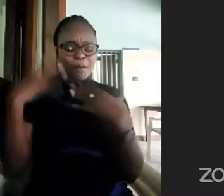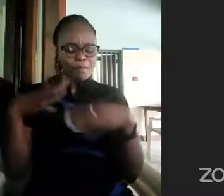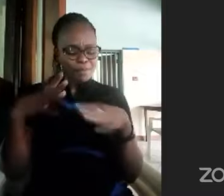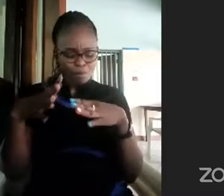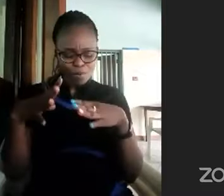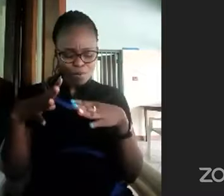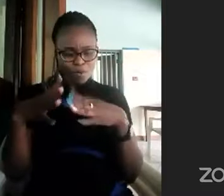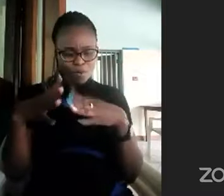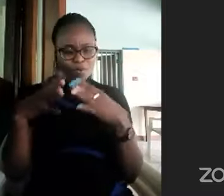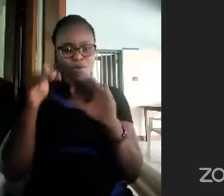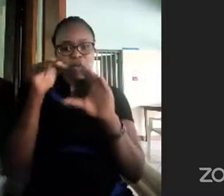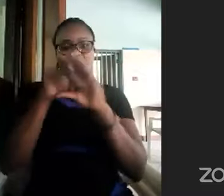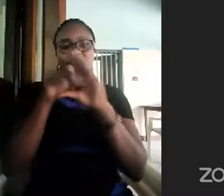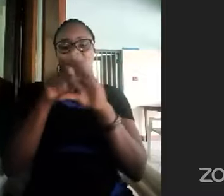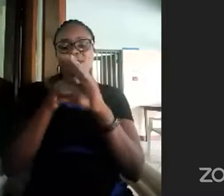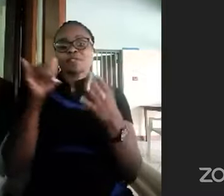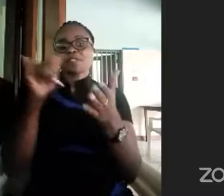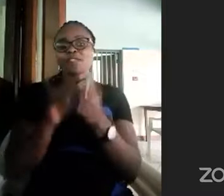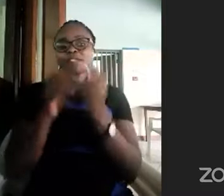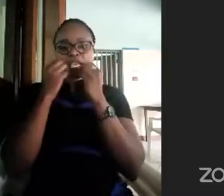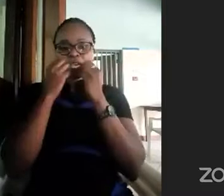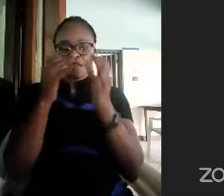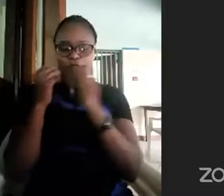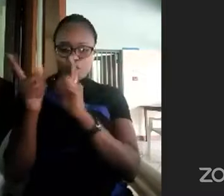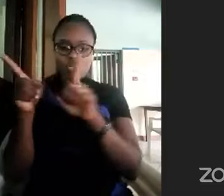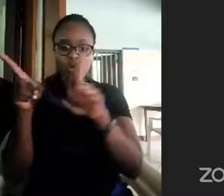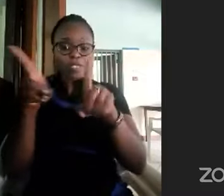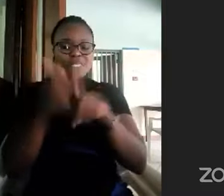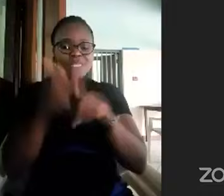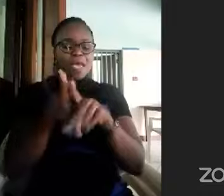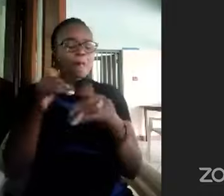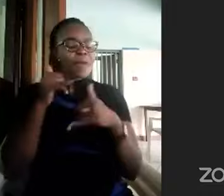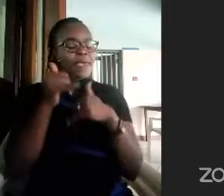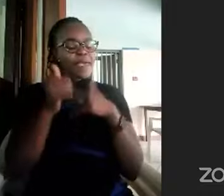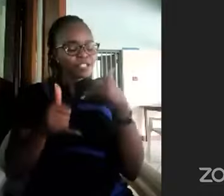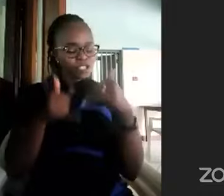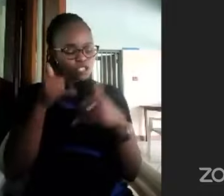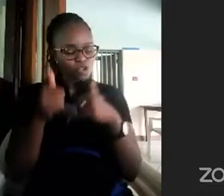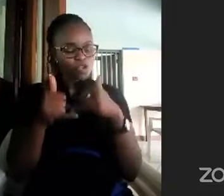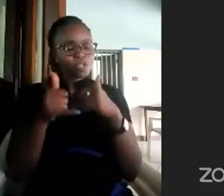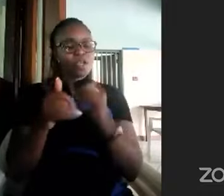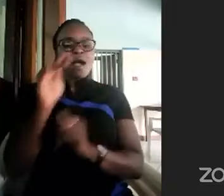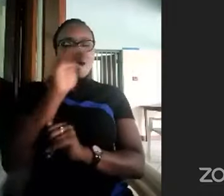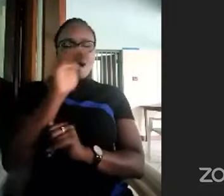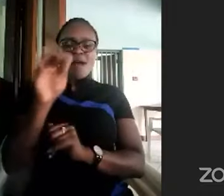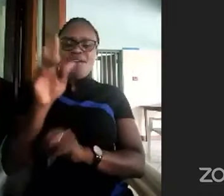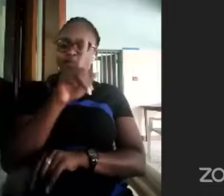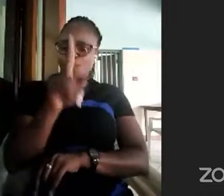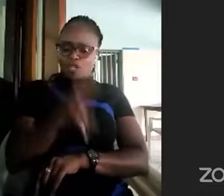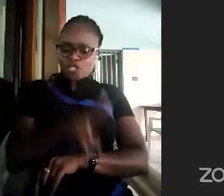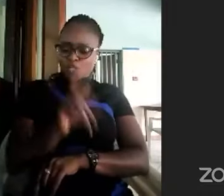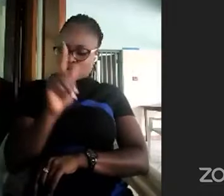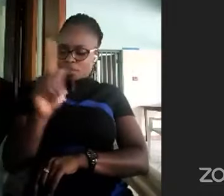this information and also to just enjoy and even ask questions on how do you want to be treated, how do you want to be